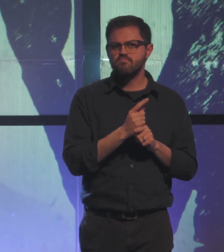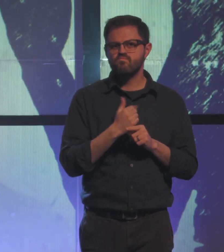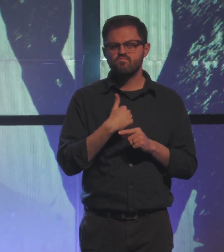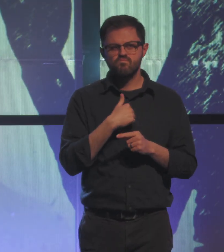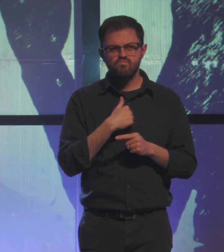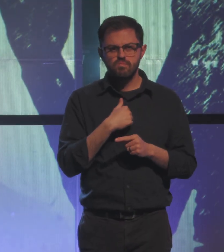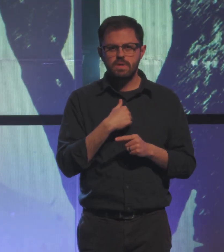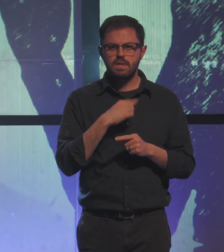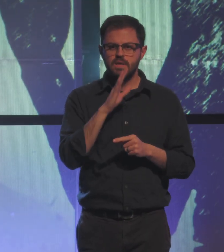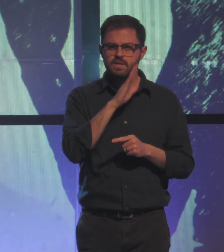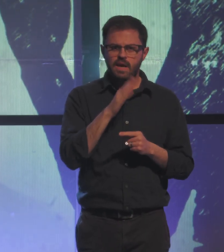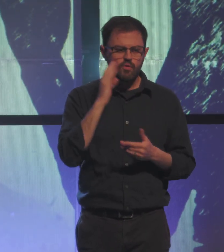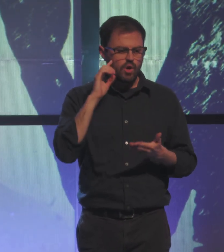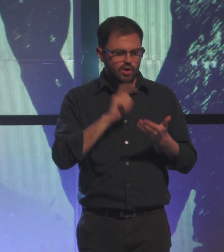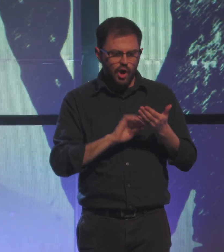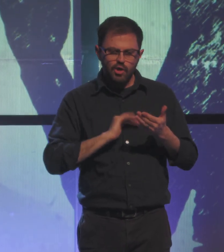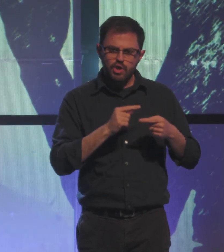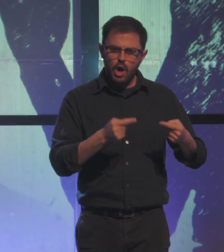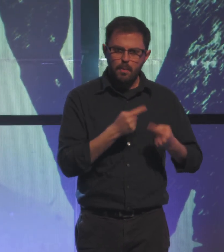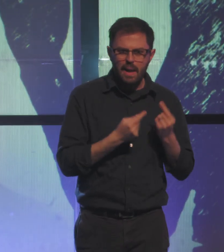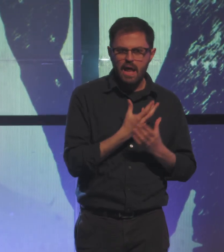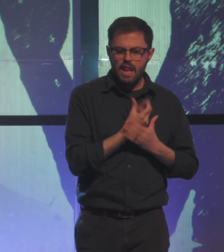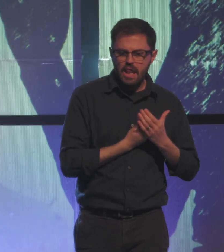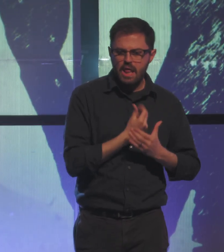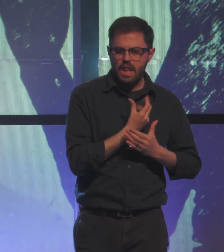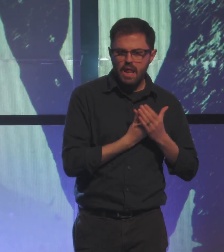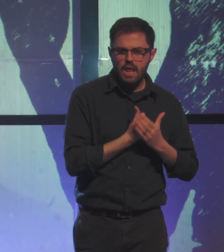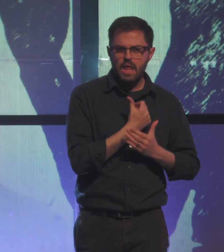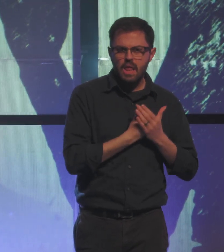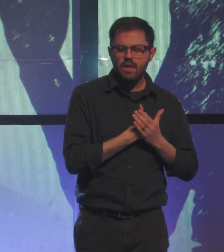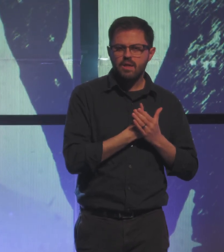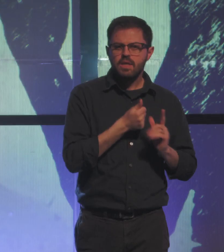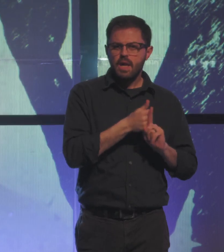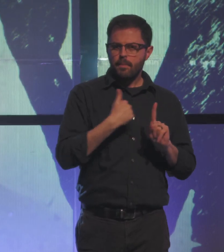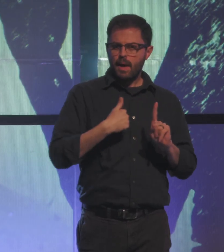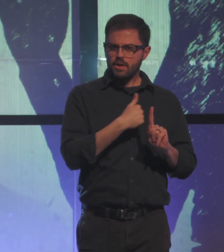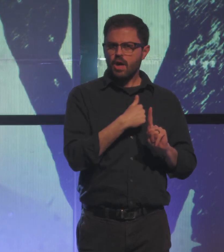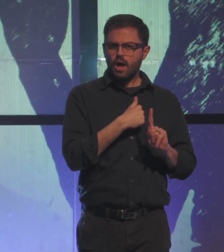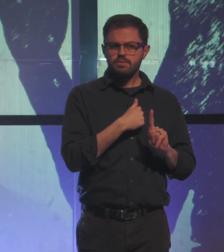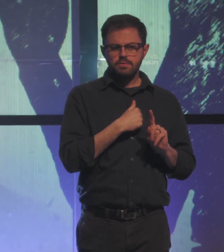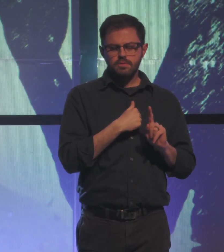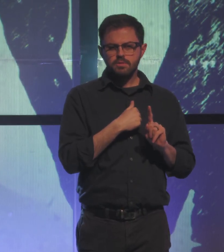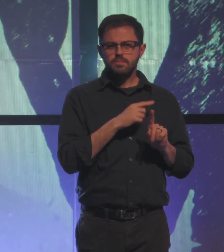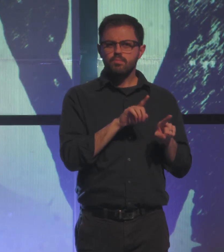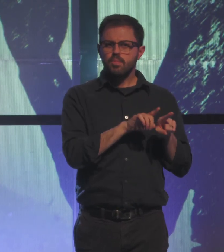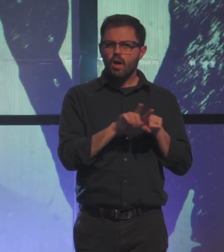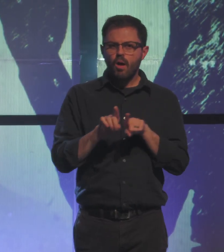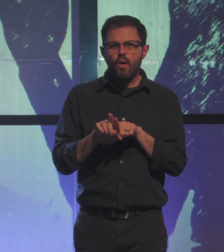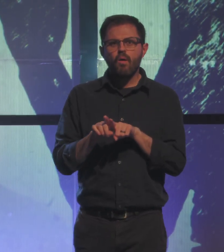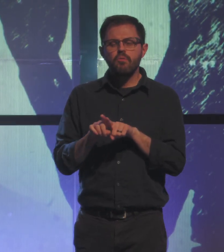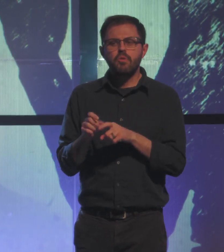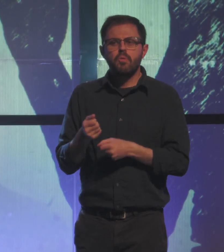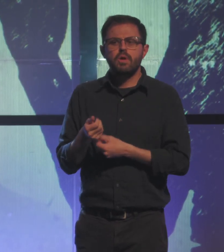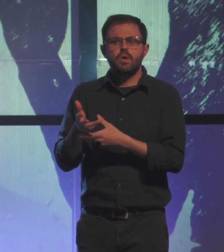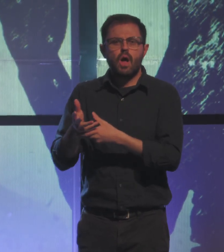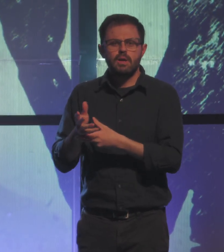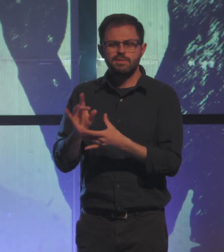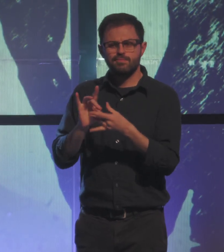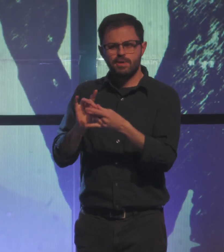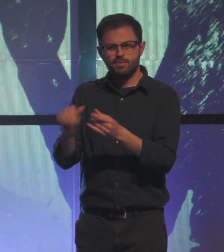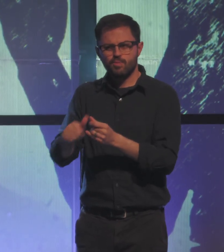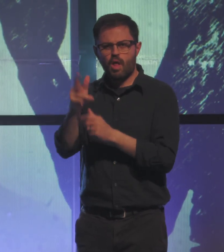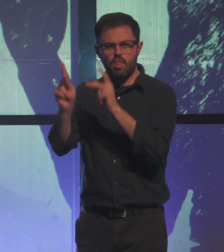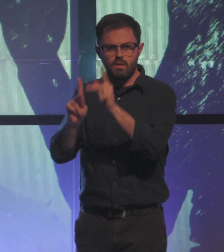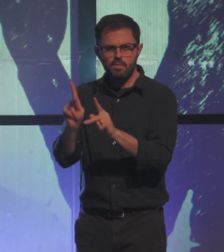push it down, it doesn't just impact us individually, but it also starts to create great tension in our relationships with